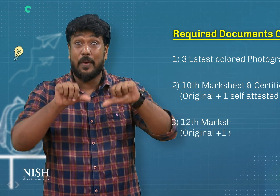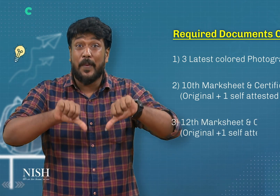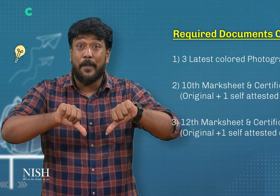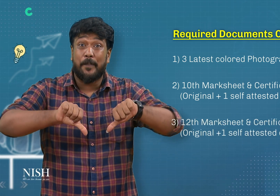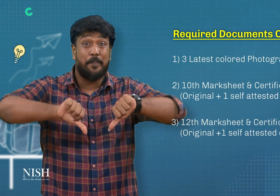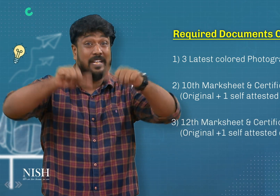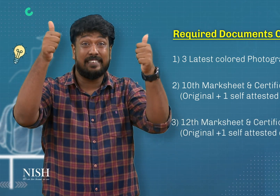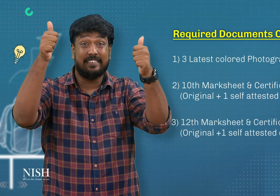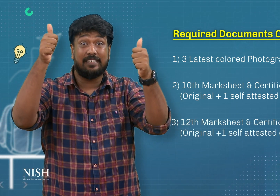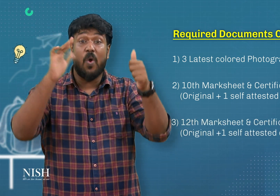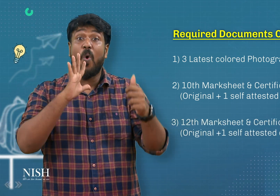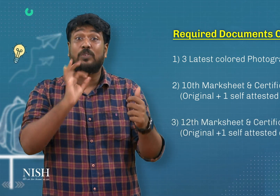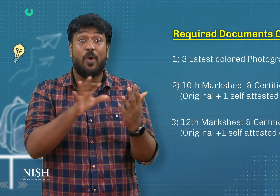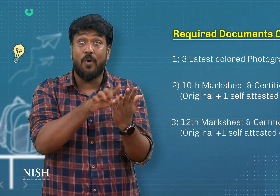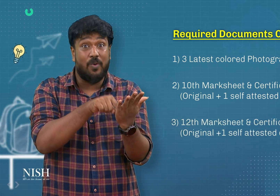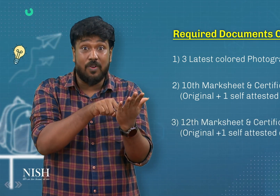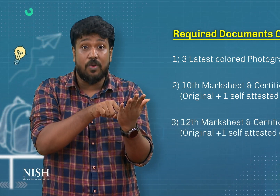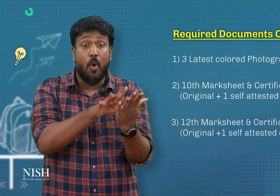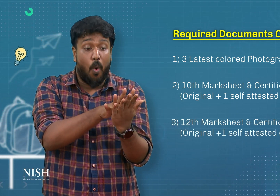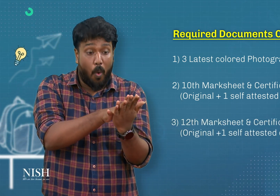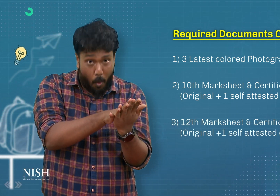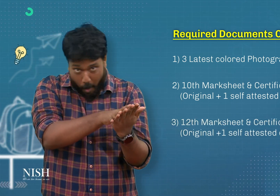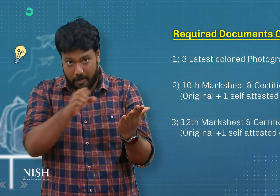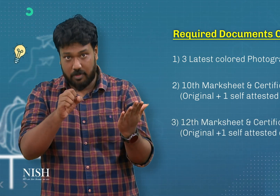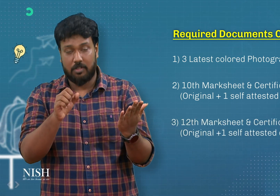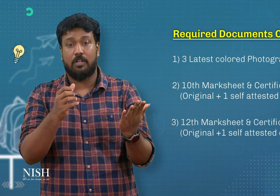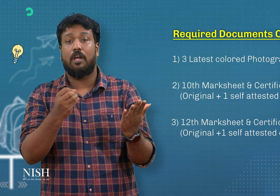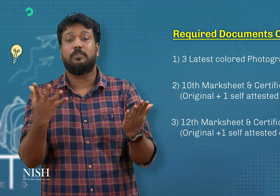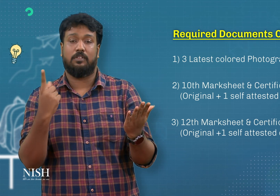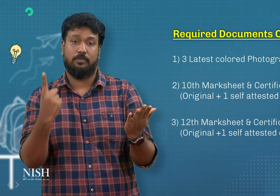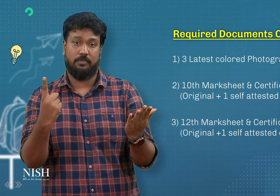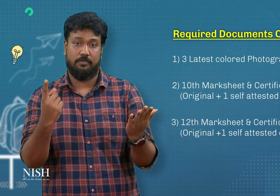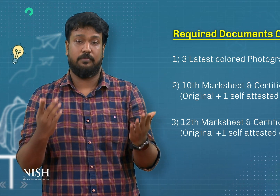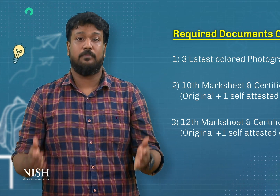Twelfth mark sheet and certificate, original plus 1 self-attested copy.